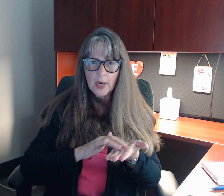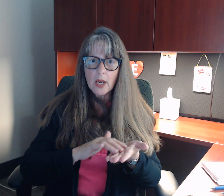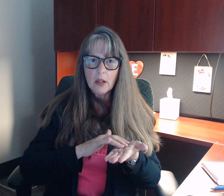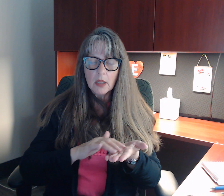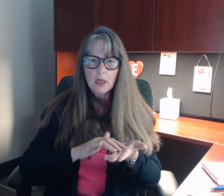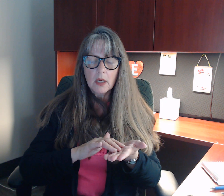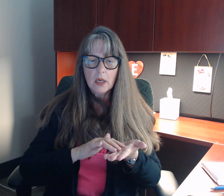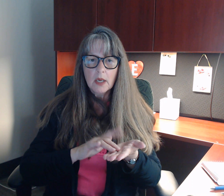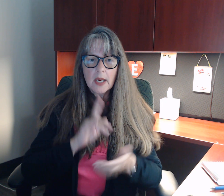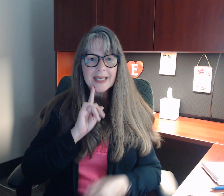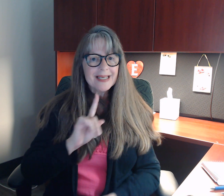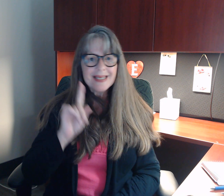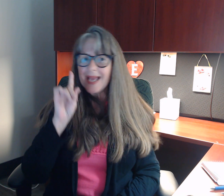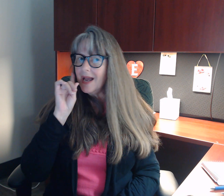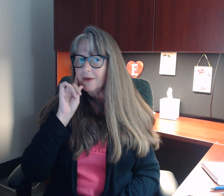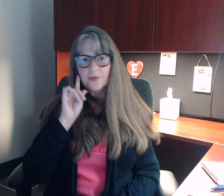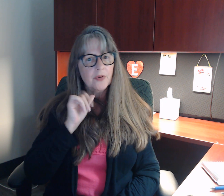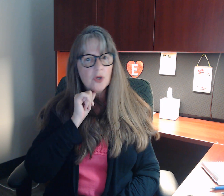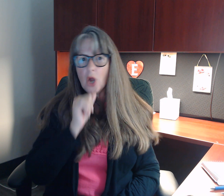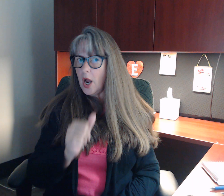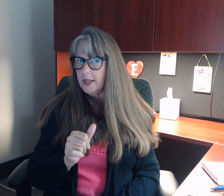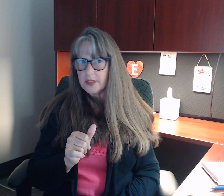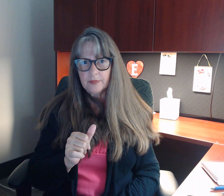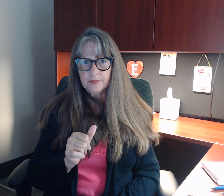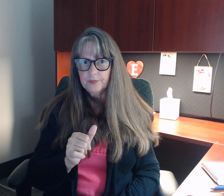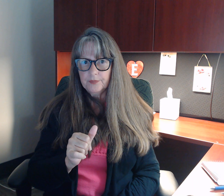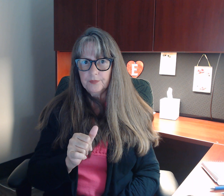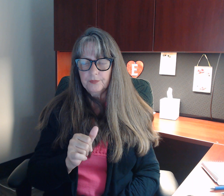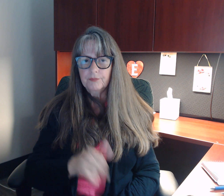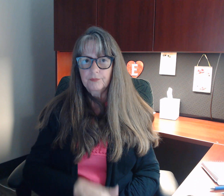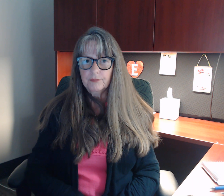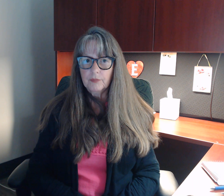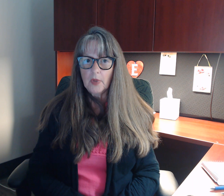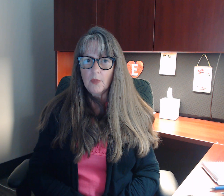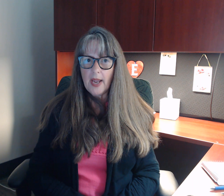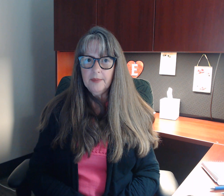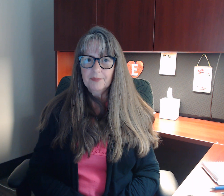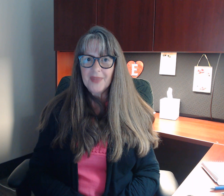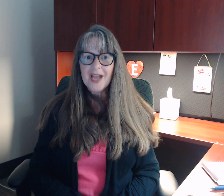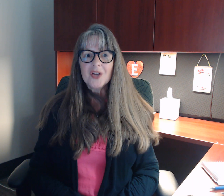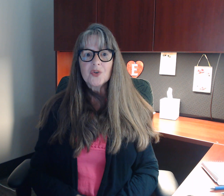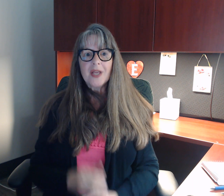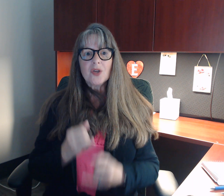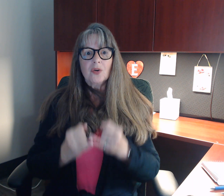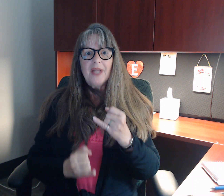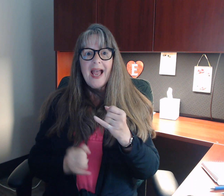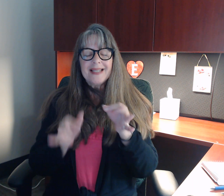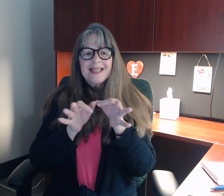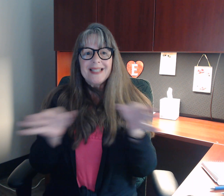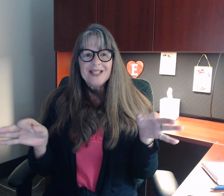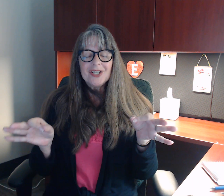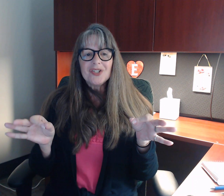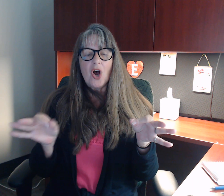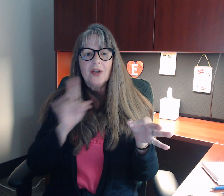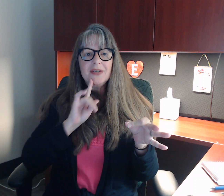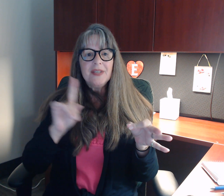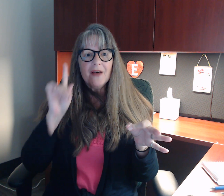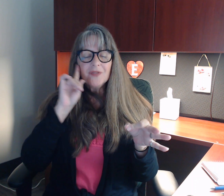Braille, deaf, not. Okay? So that's our last sentence on deafness